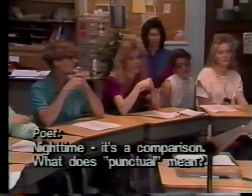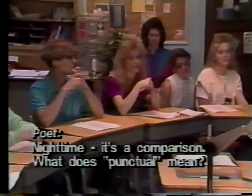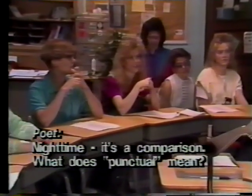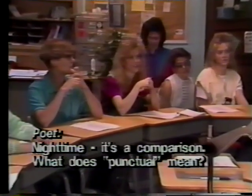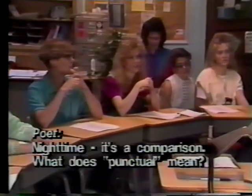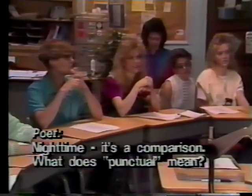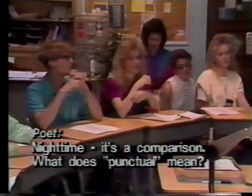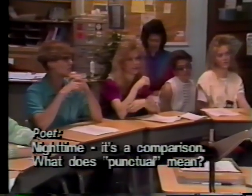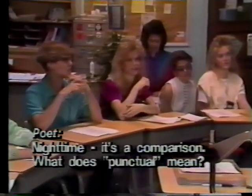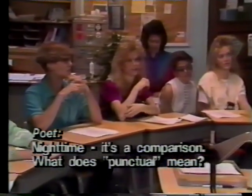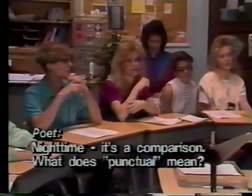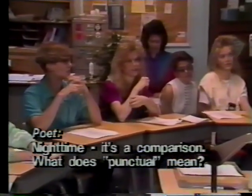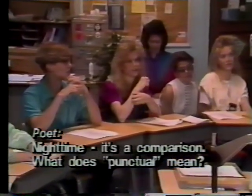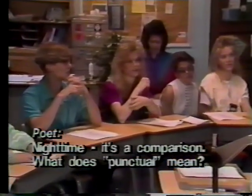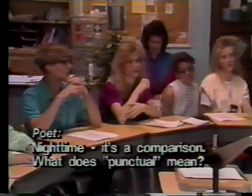Well, it's comparison.